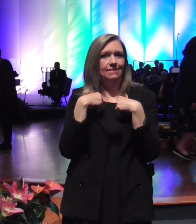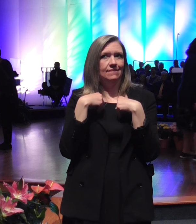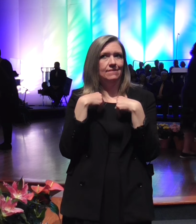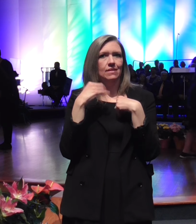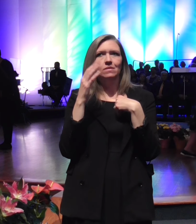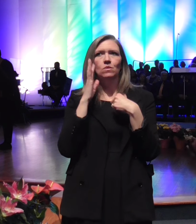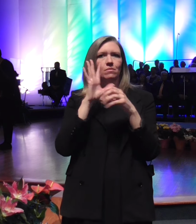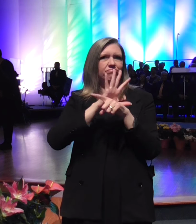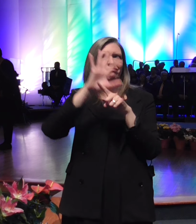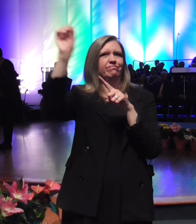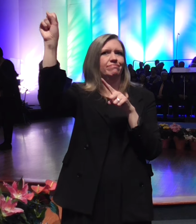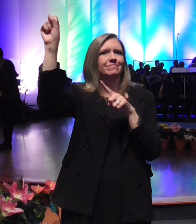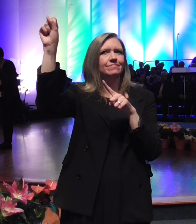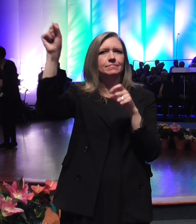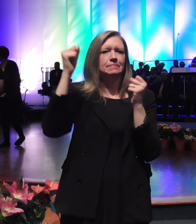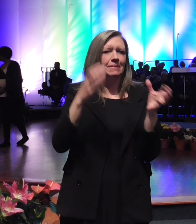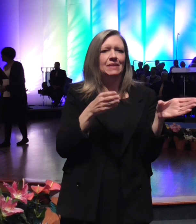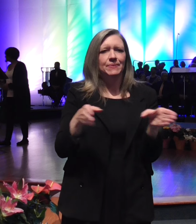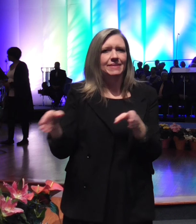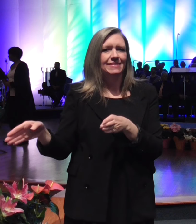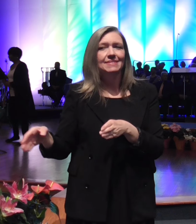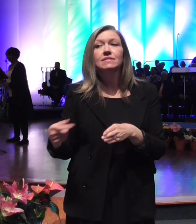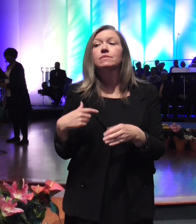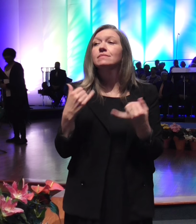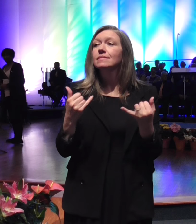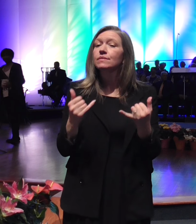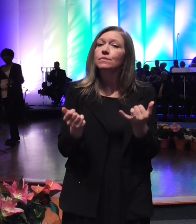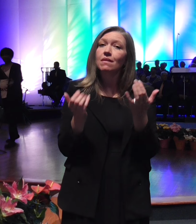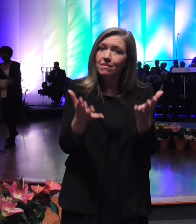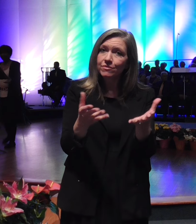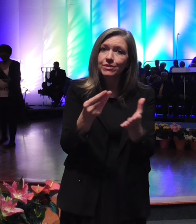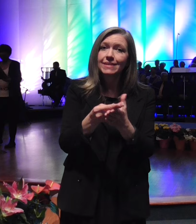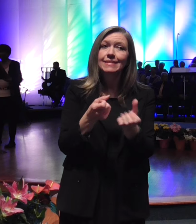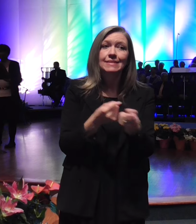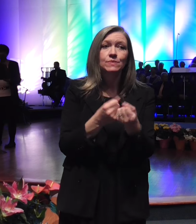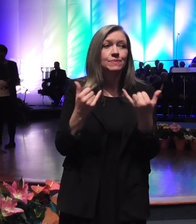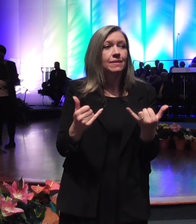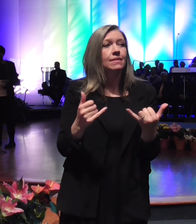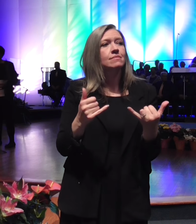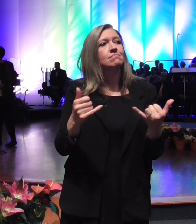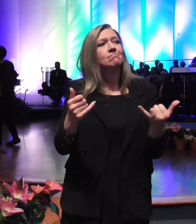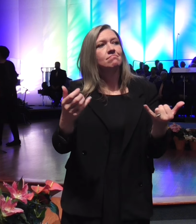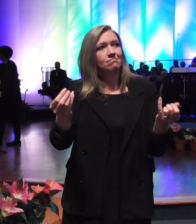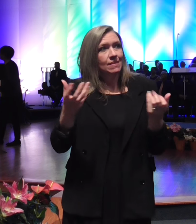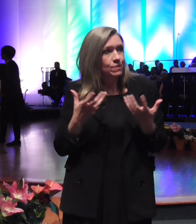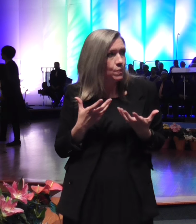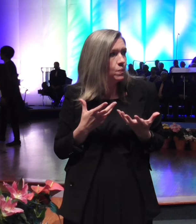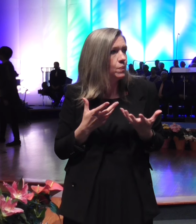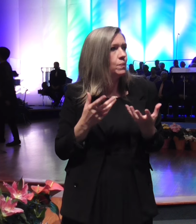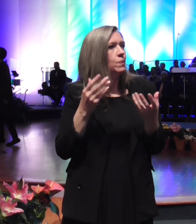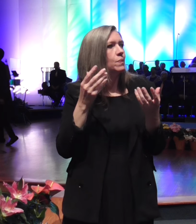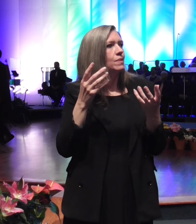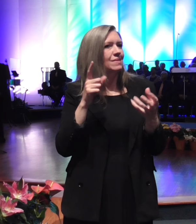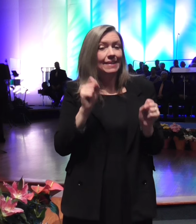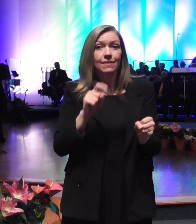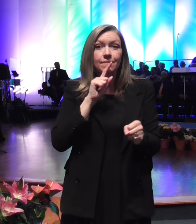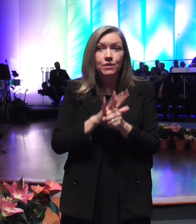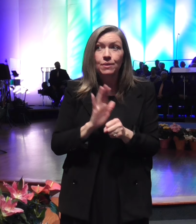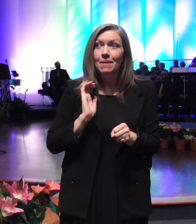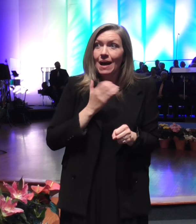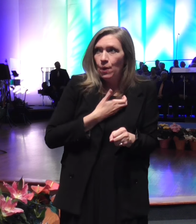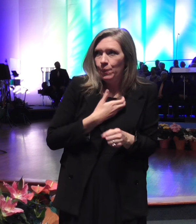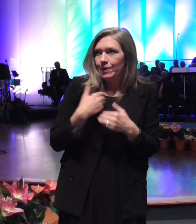and flowing over in so many different ways. And so as we do our offering today, let us know that the abundance of Mile High Church, let us affirm our own abundance